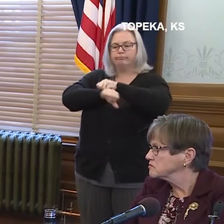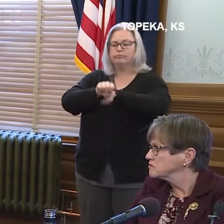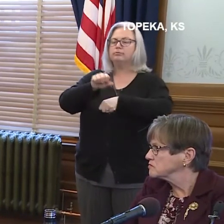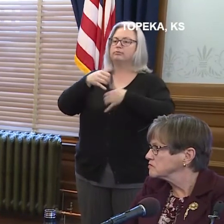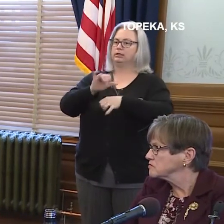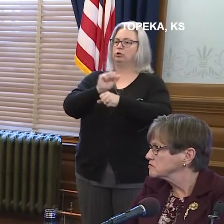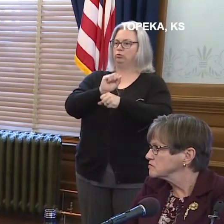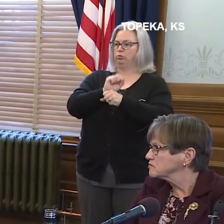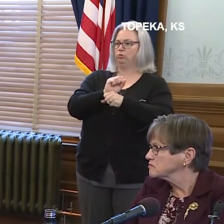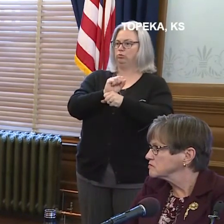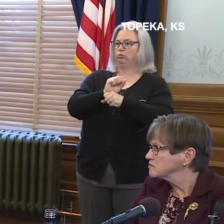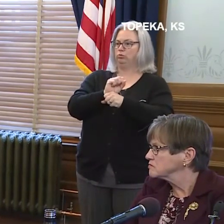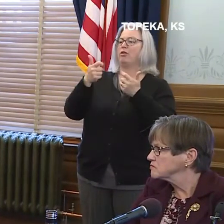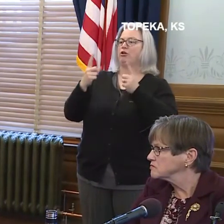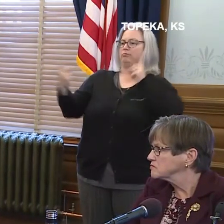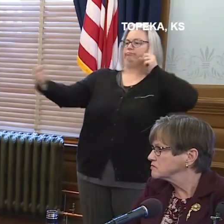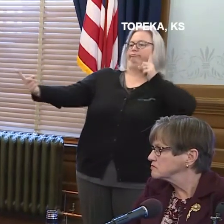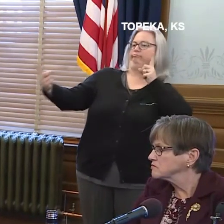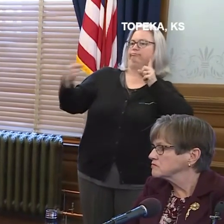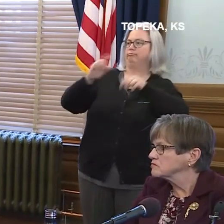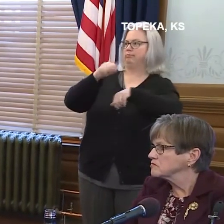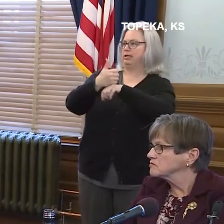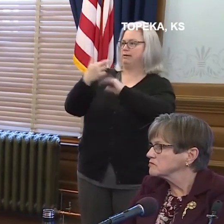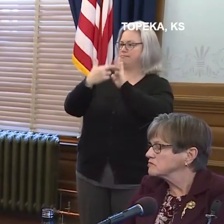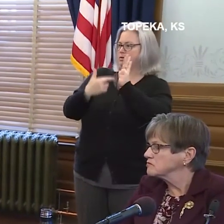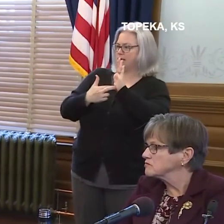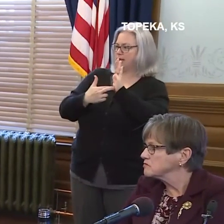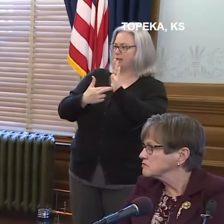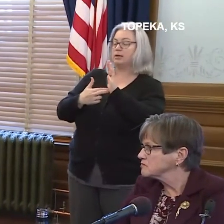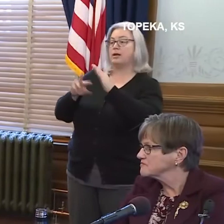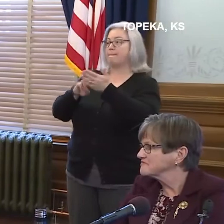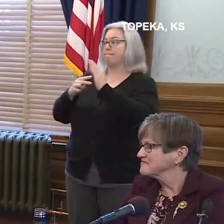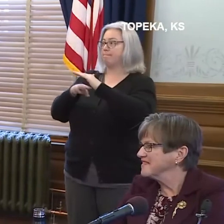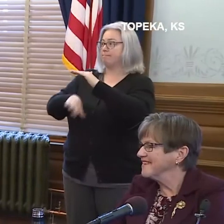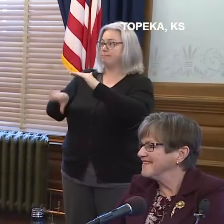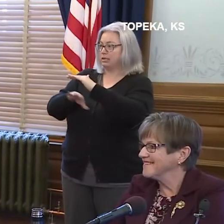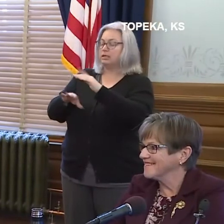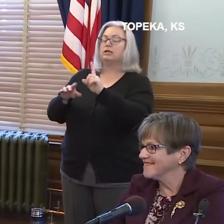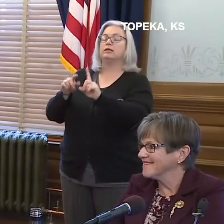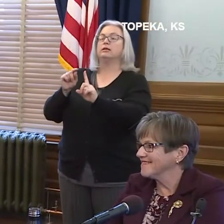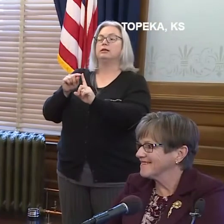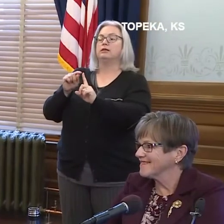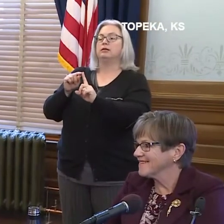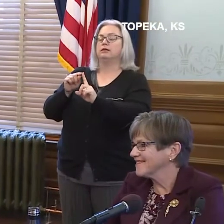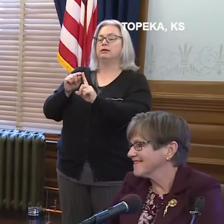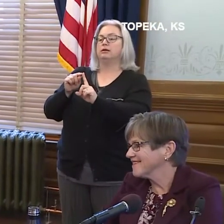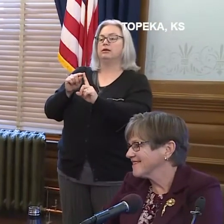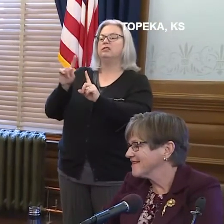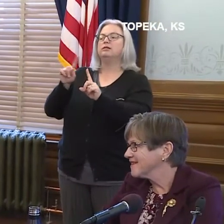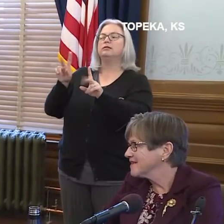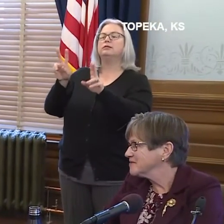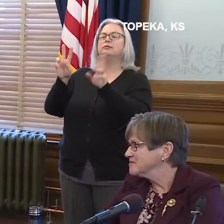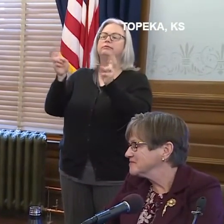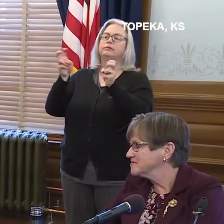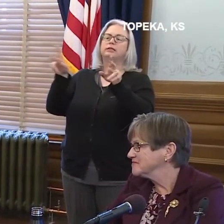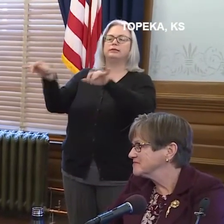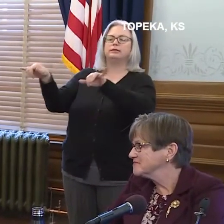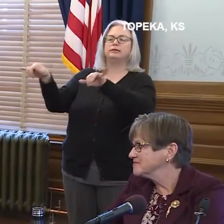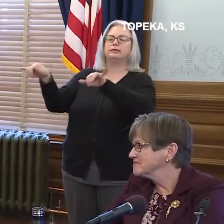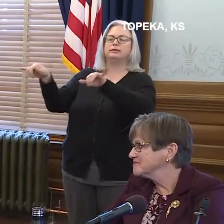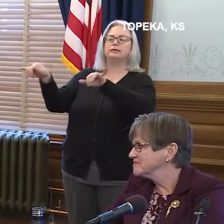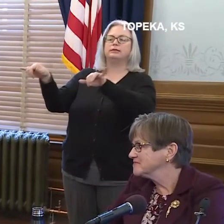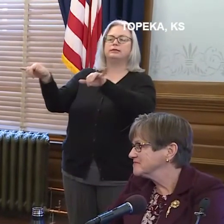work with all those other districts in place. Basically what it makes them is just like healthcare workers and first responders.